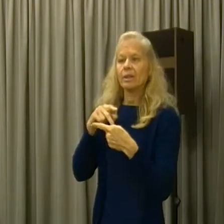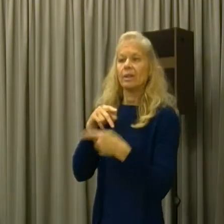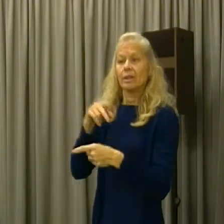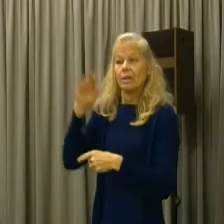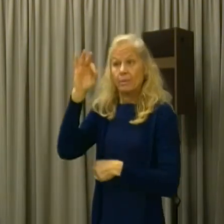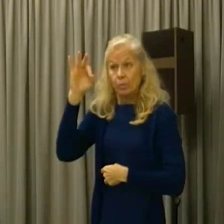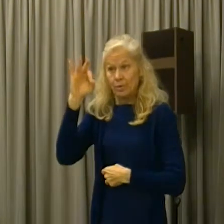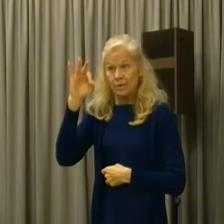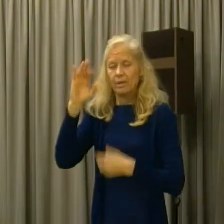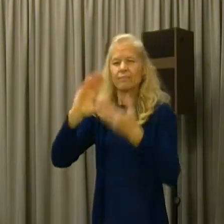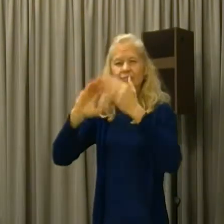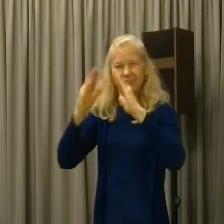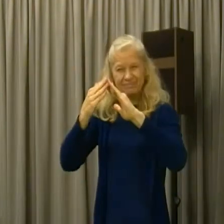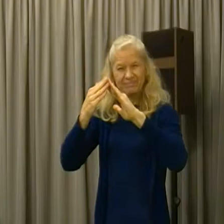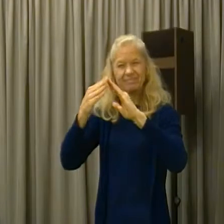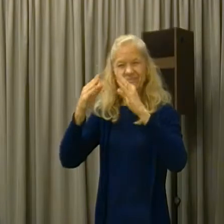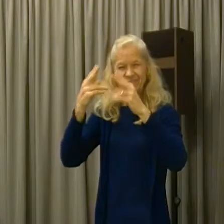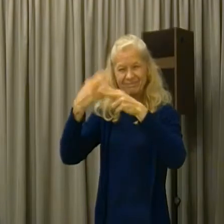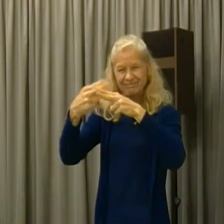And then he had been saved there,